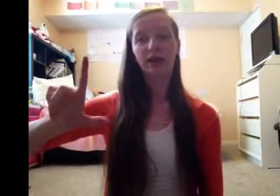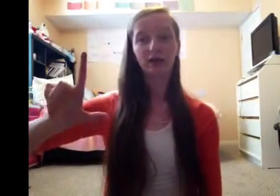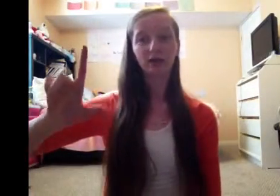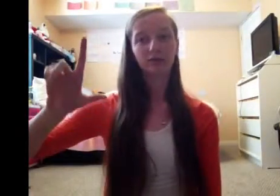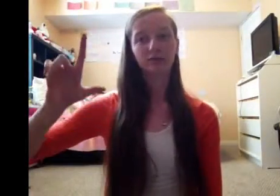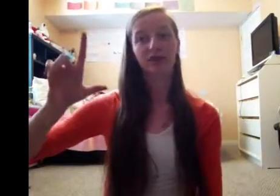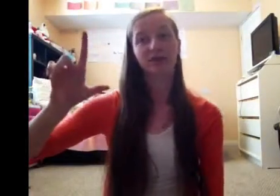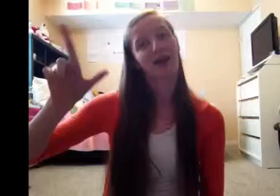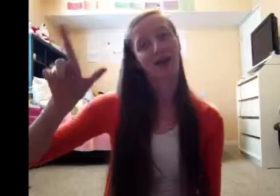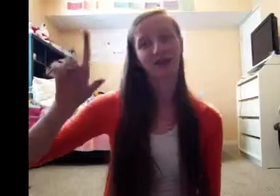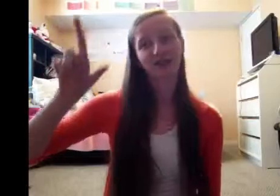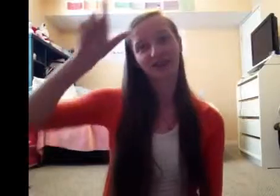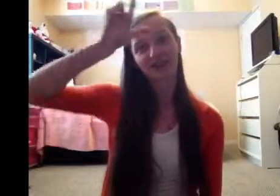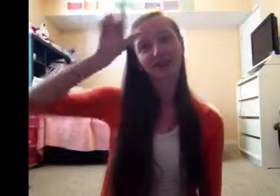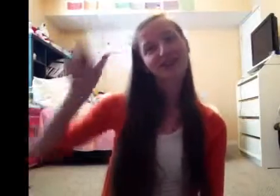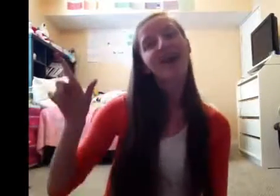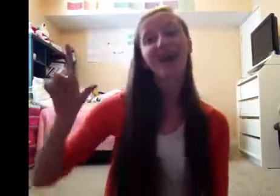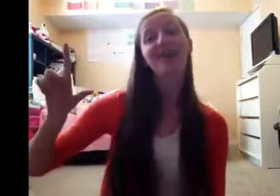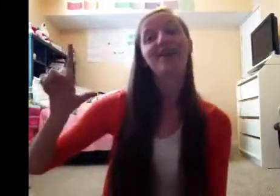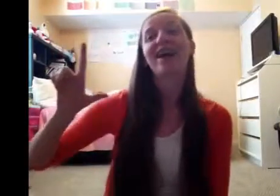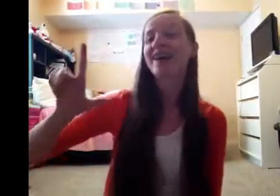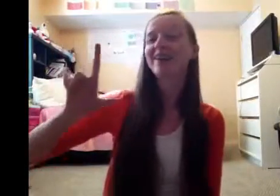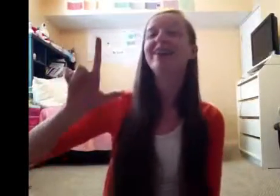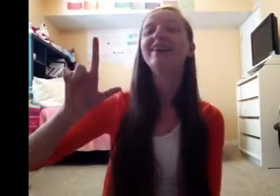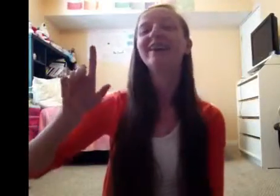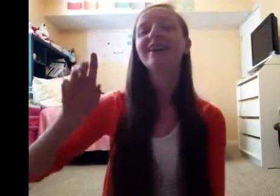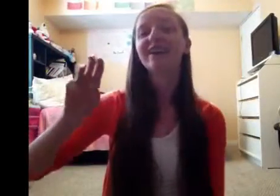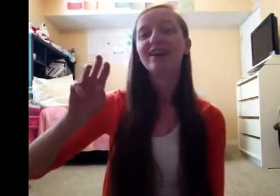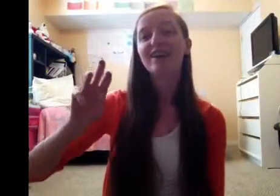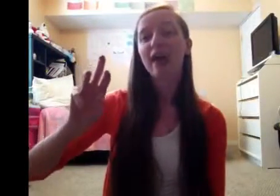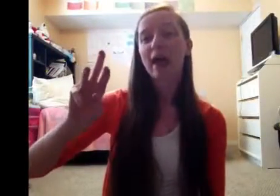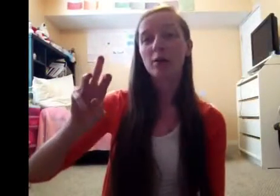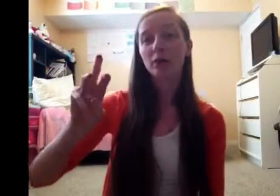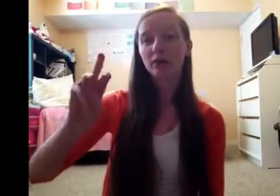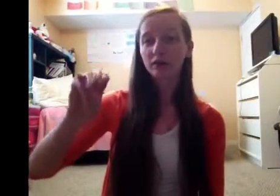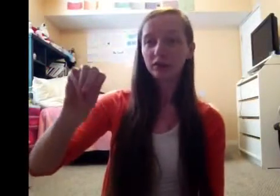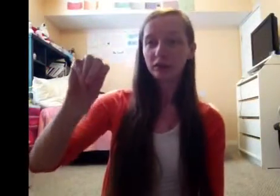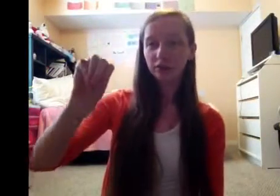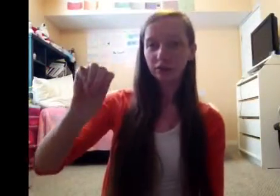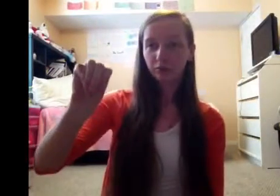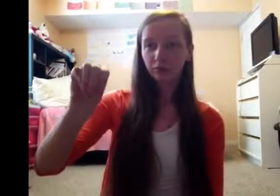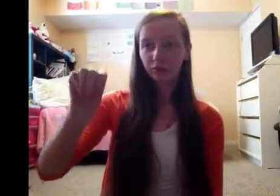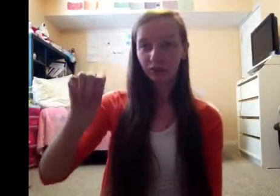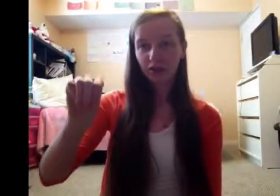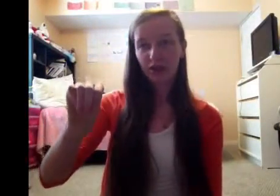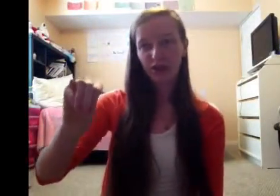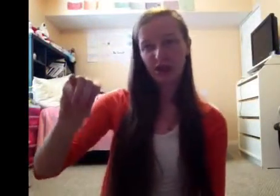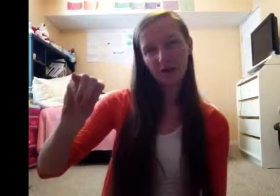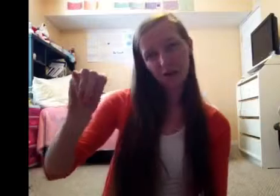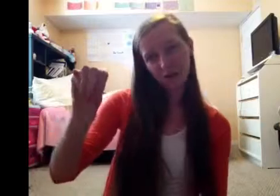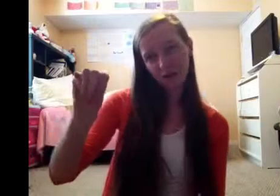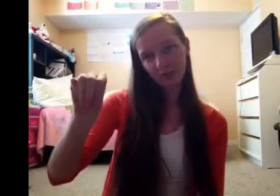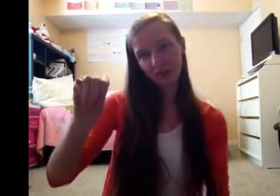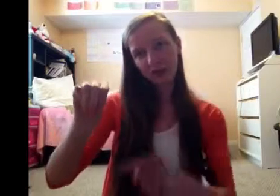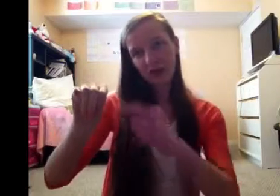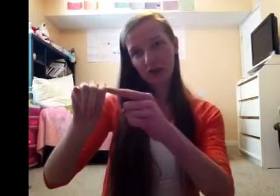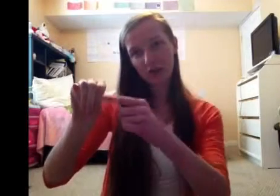L, that's kind of obvious, you know. Anyway, L. M, this one's kind of hard. I just